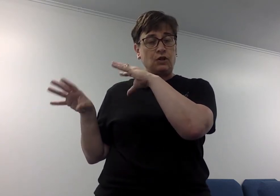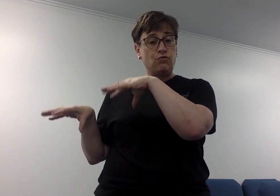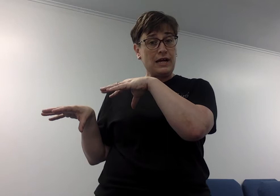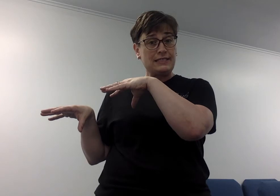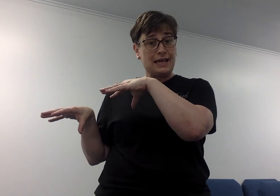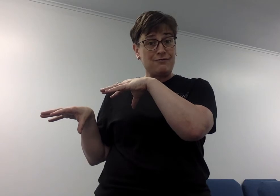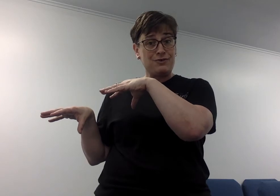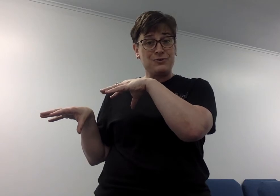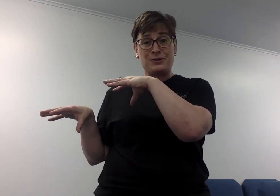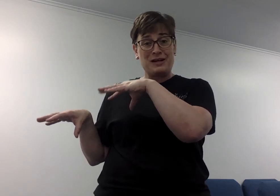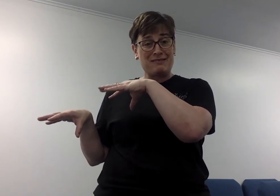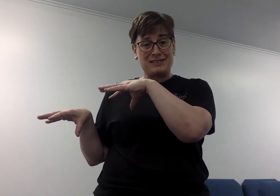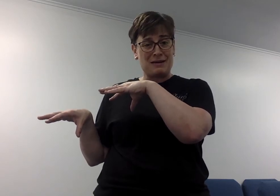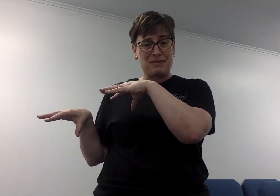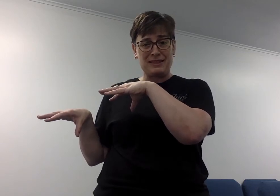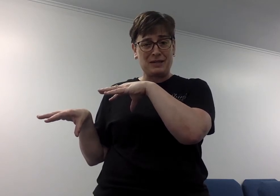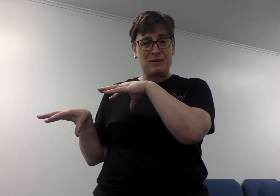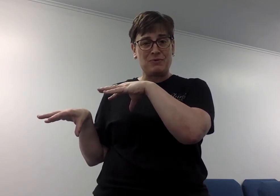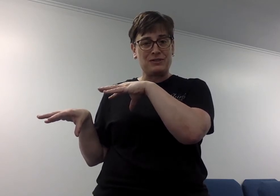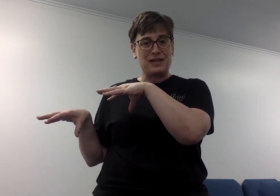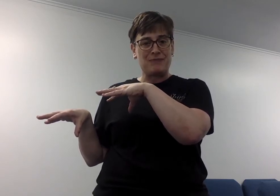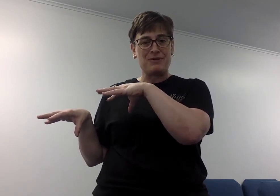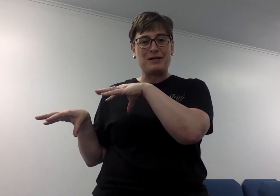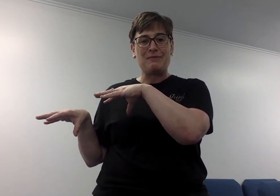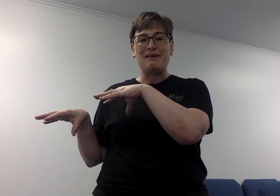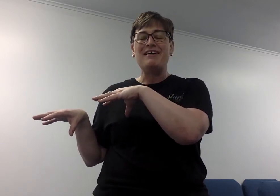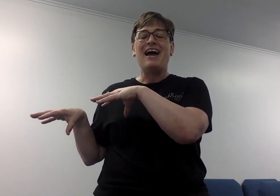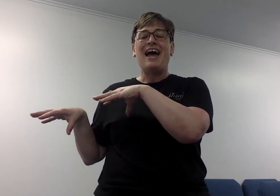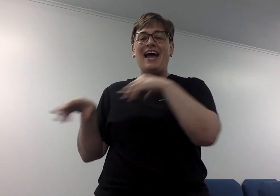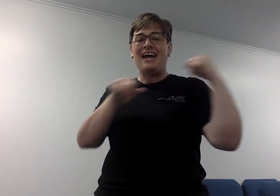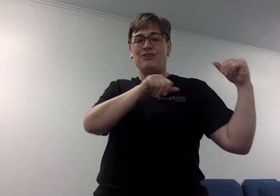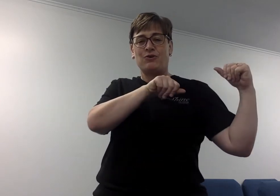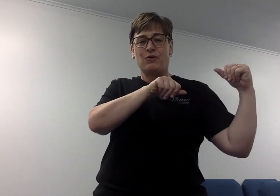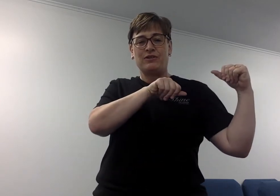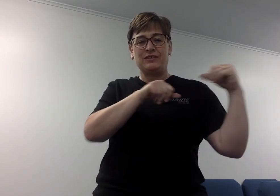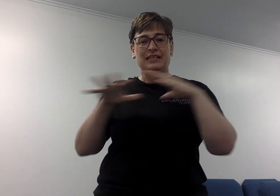right side of you. Sorry, I have to stop and think about which side I'm talking about. And you're going to leave.